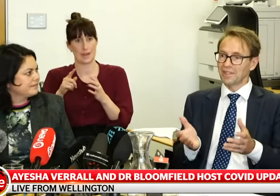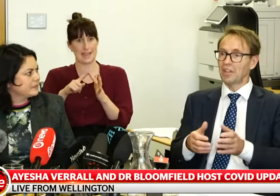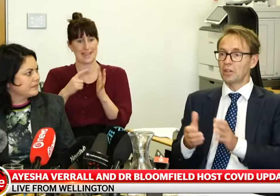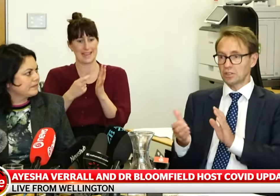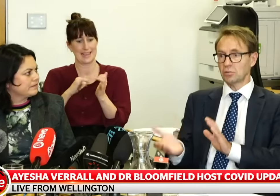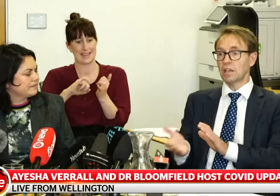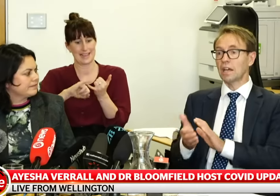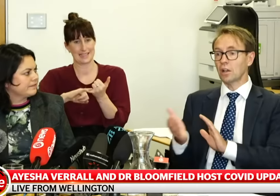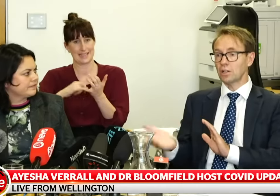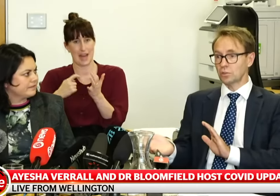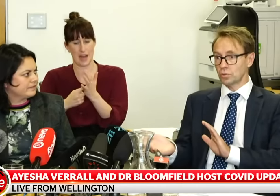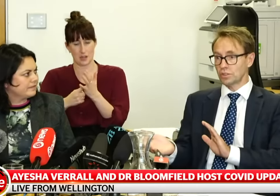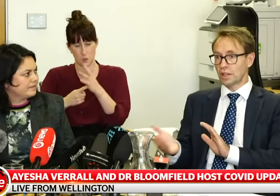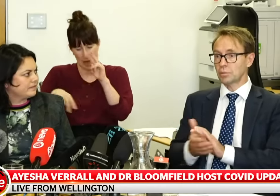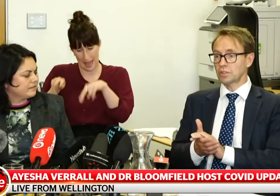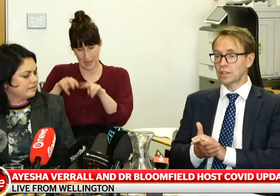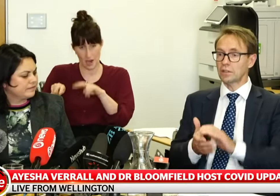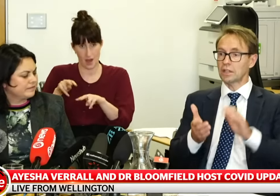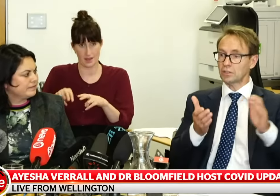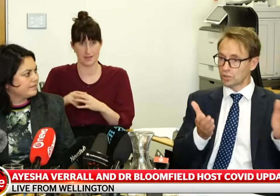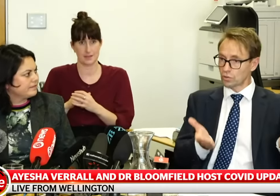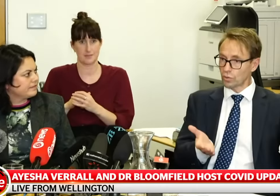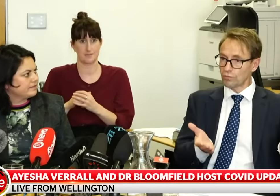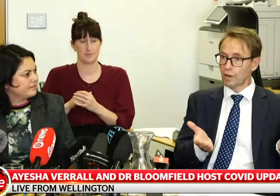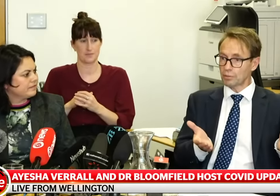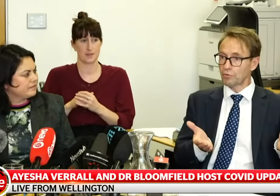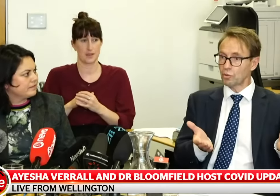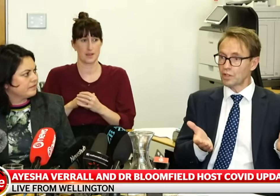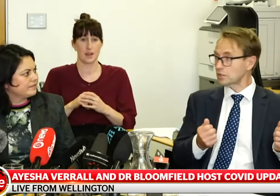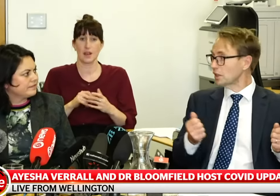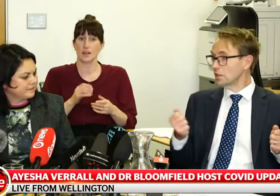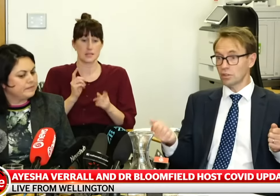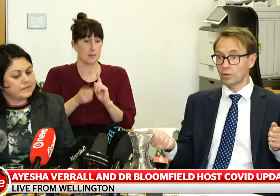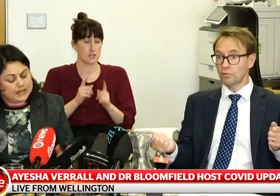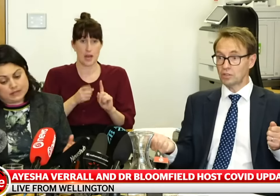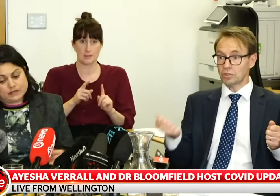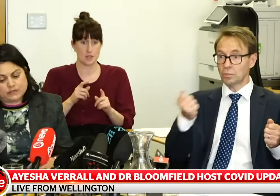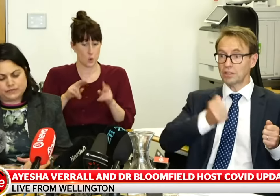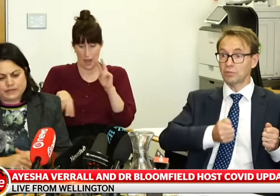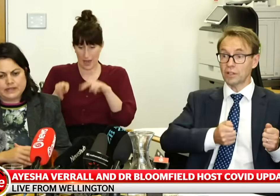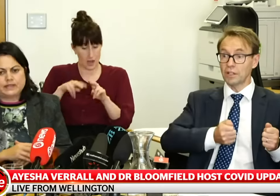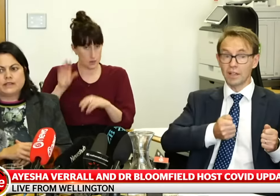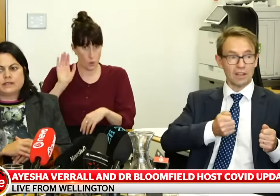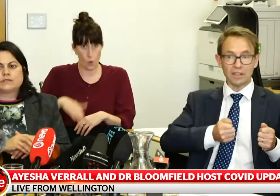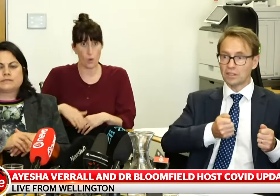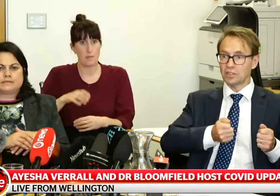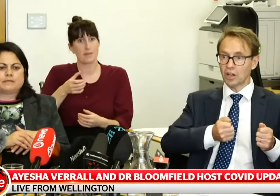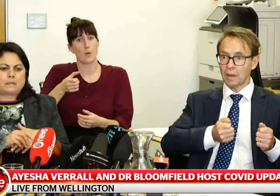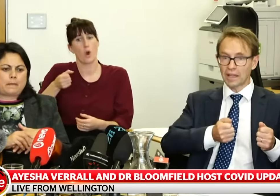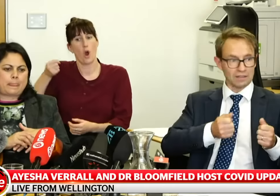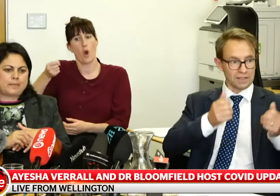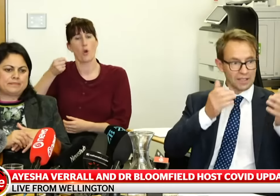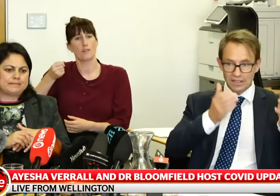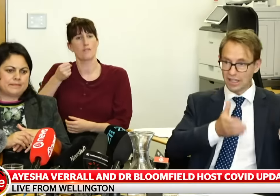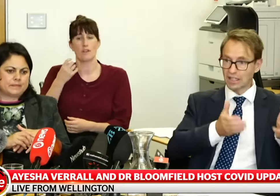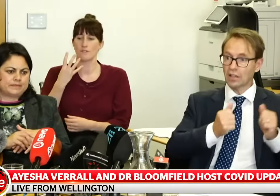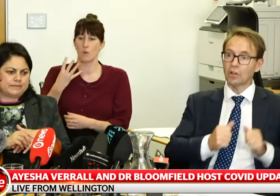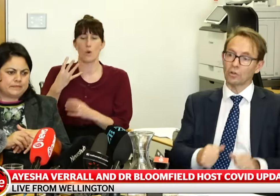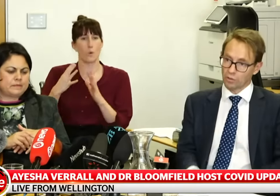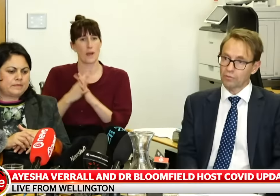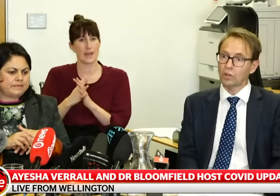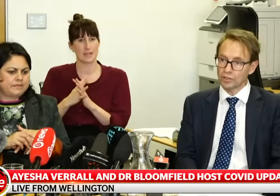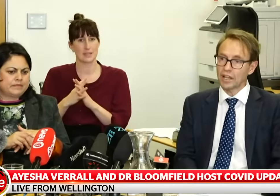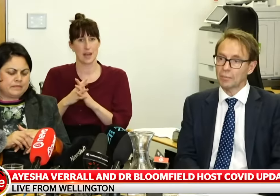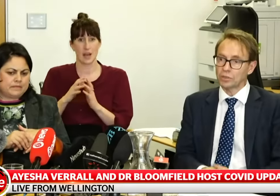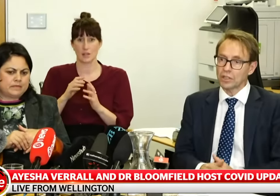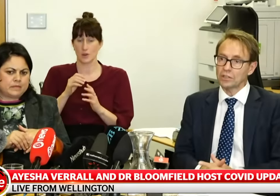analysed, and they don't necessarily analyse all the samples they get, they can store them for up to 4 weeks. So if retrospectively they need to go back and take another